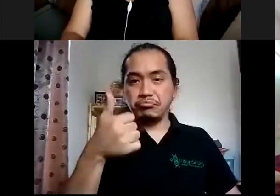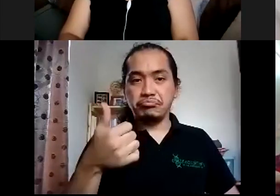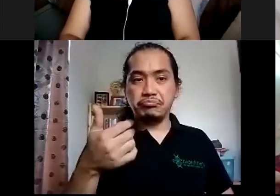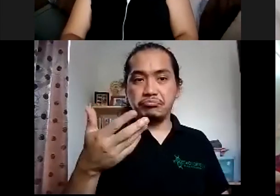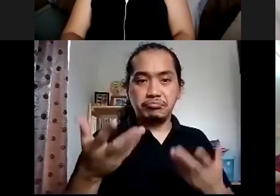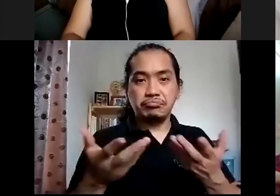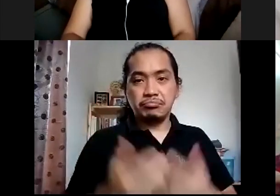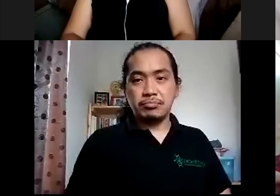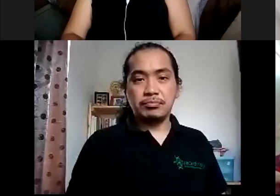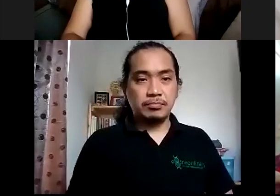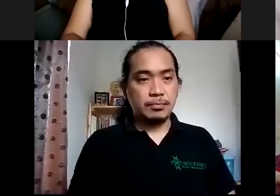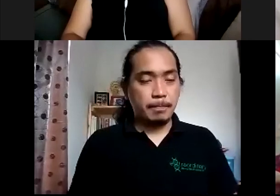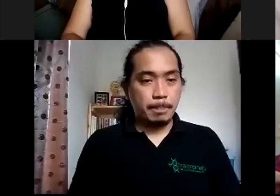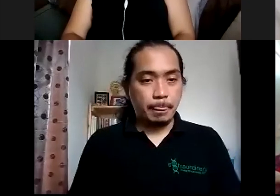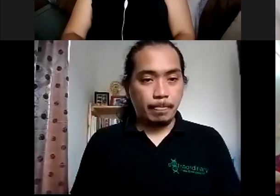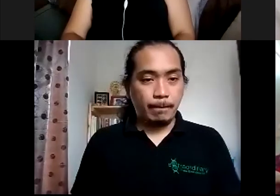All right, sir.